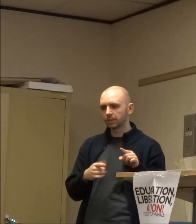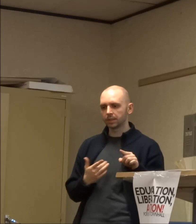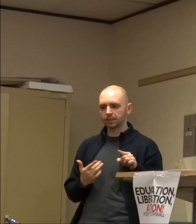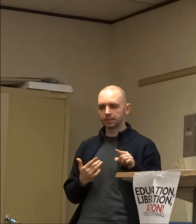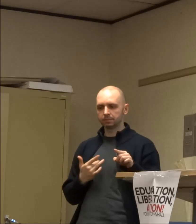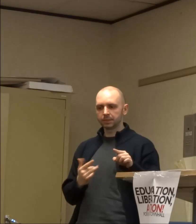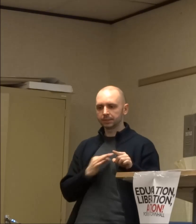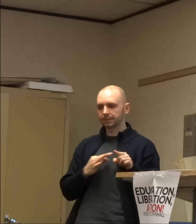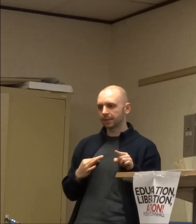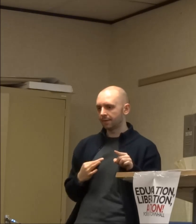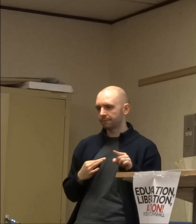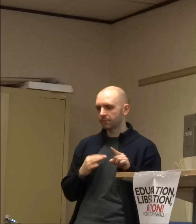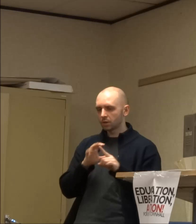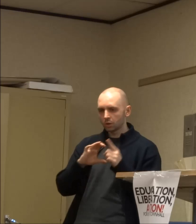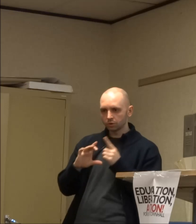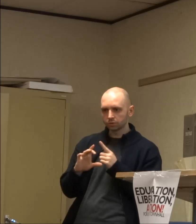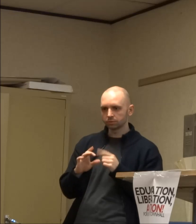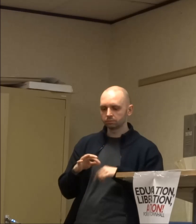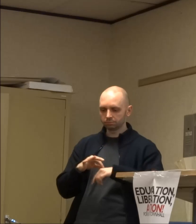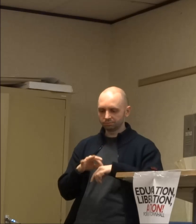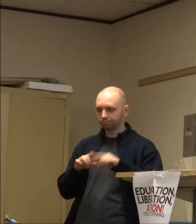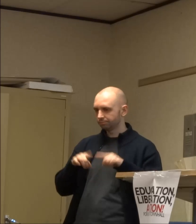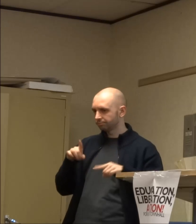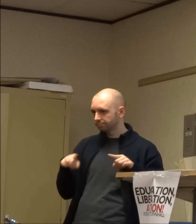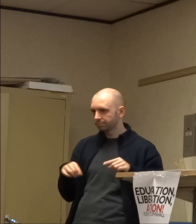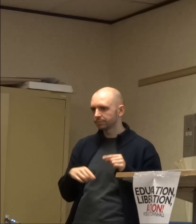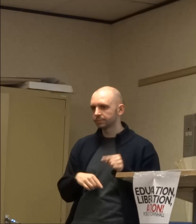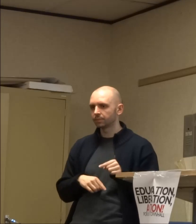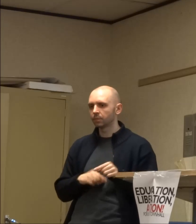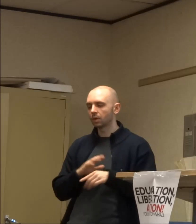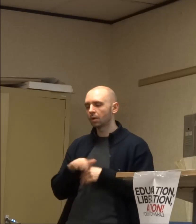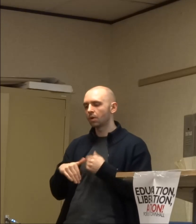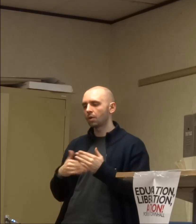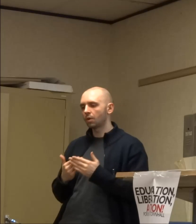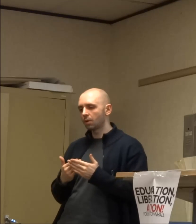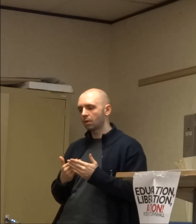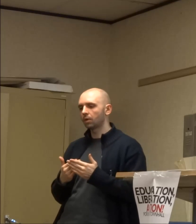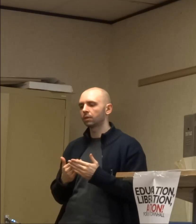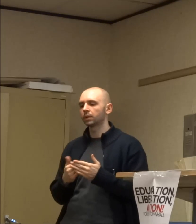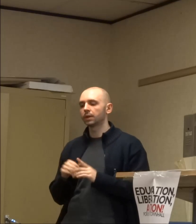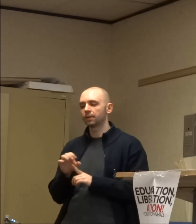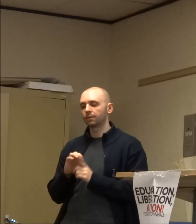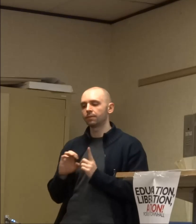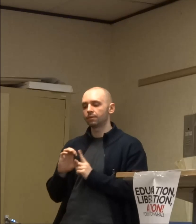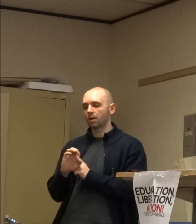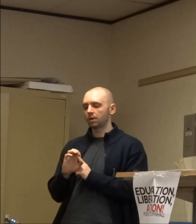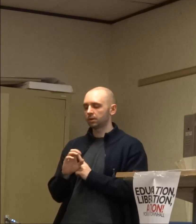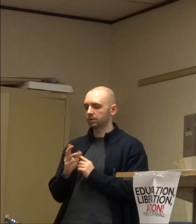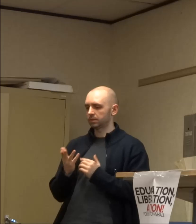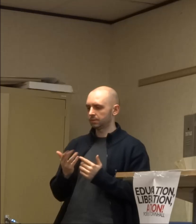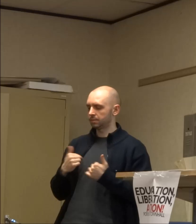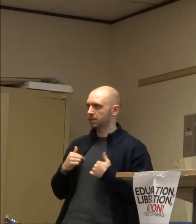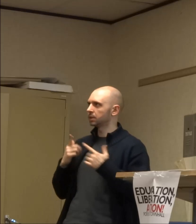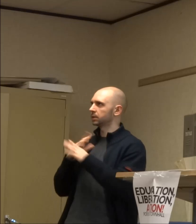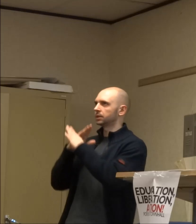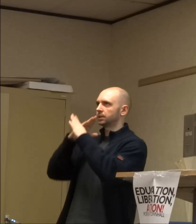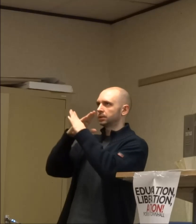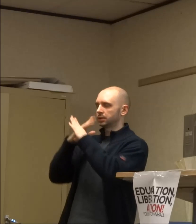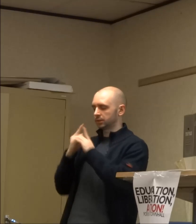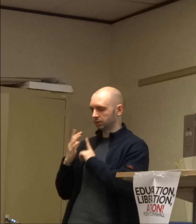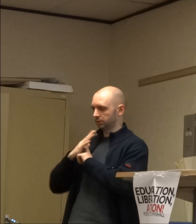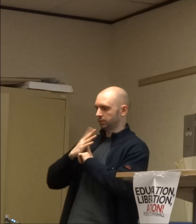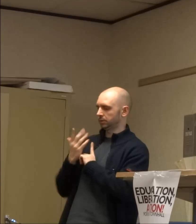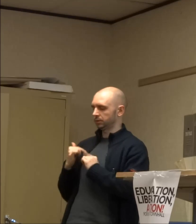staff. It is a space in which our socio-environmental stressors are taken into consideration. And it is a space in which our identities